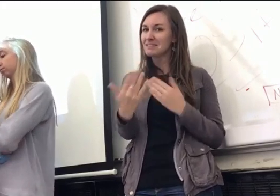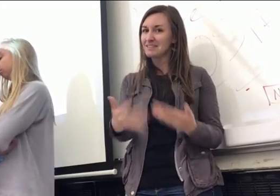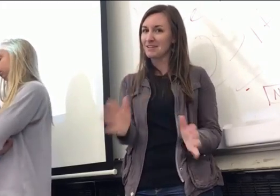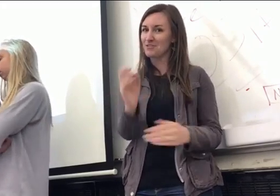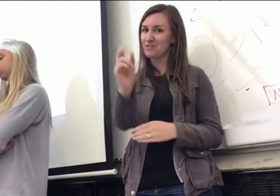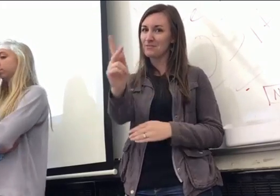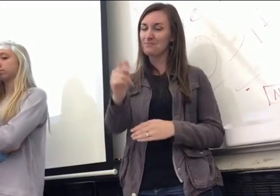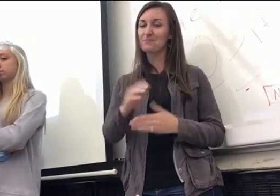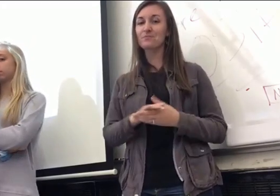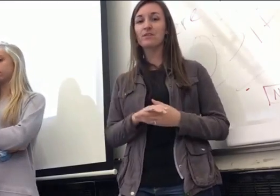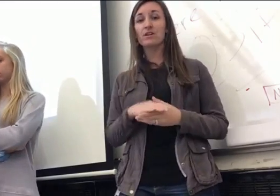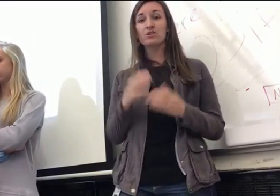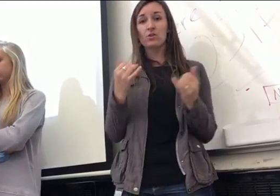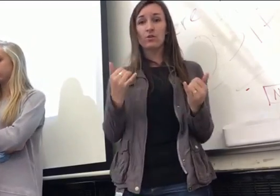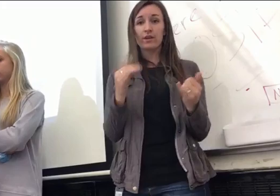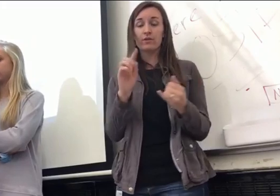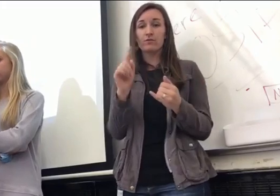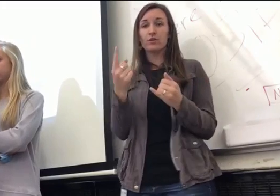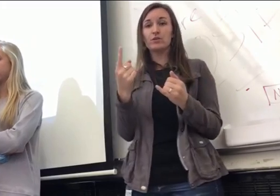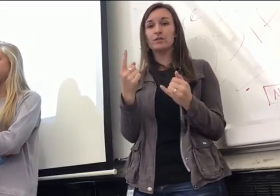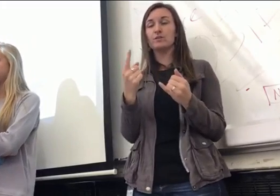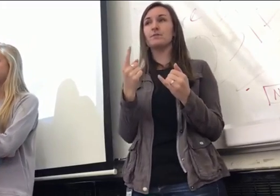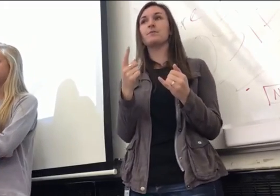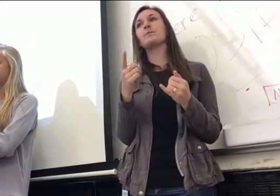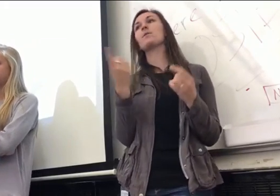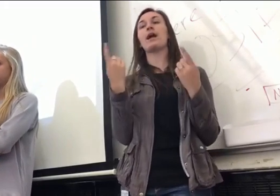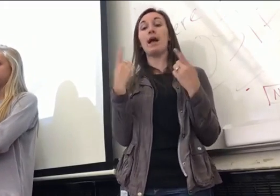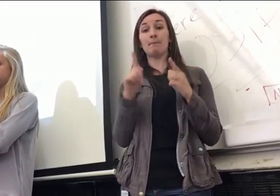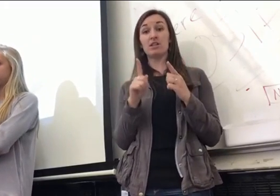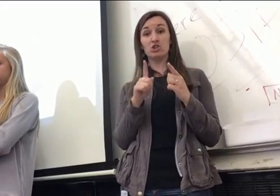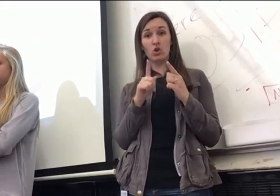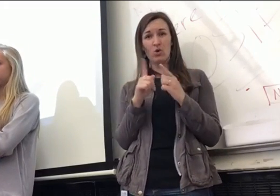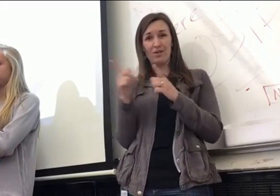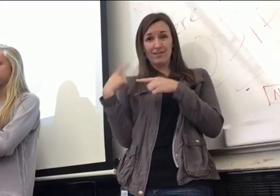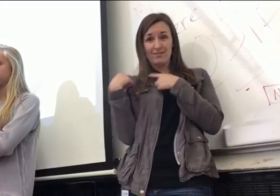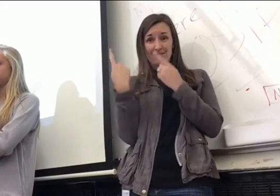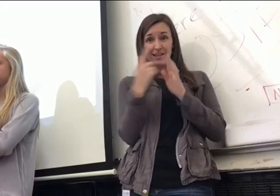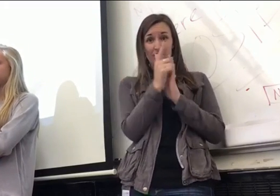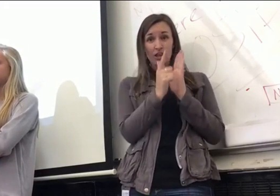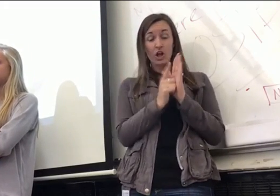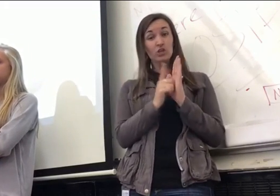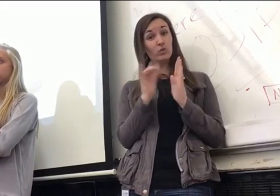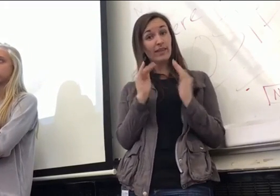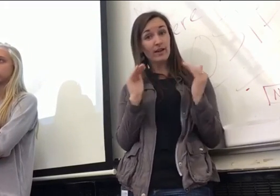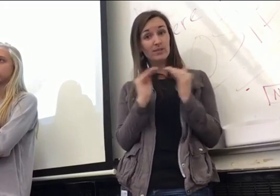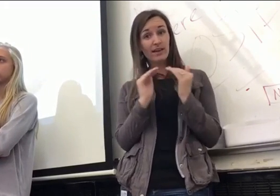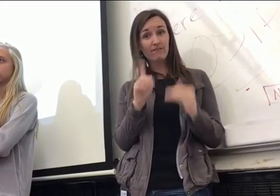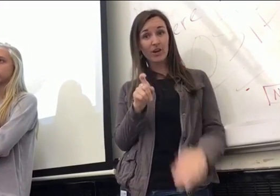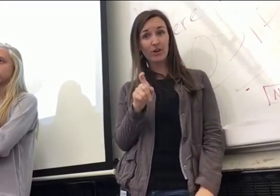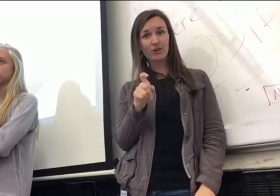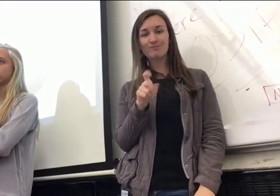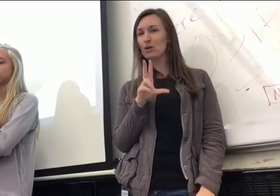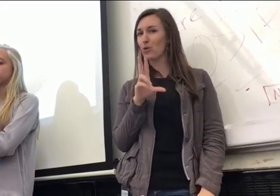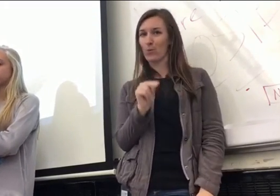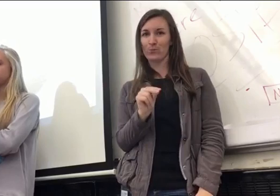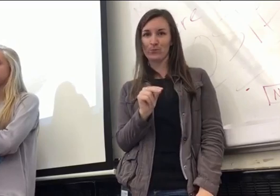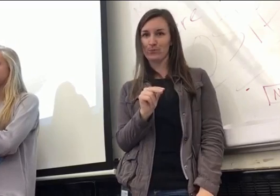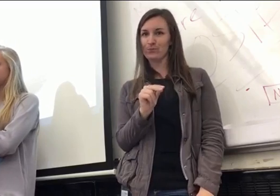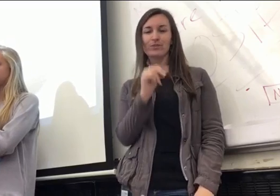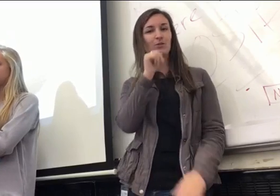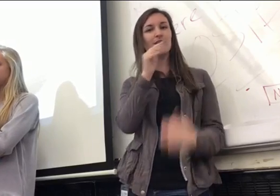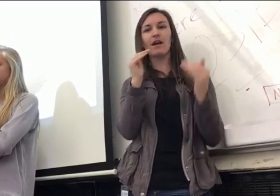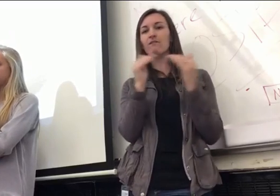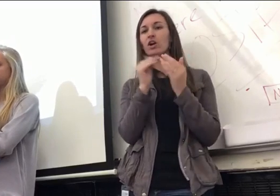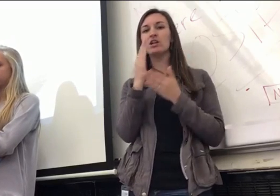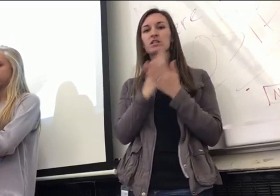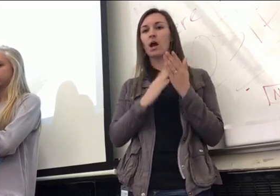So, here's the thing. Now, first off, were these laws very fair to you guys? No. Some of them were